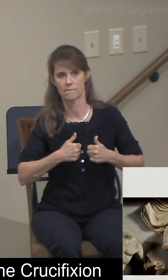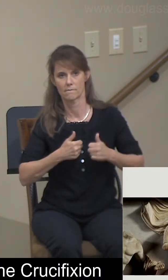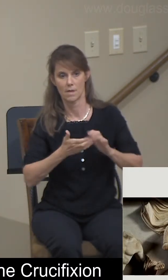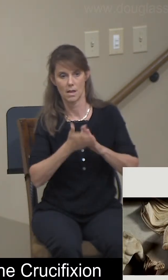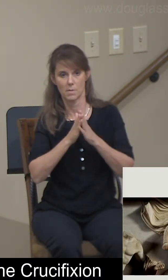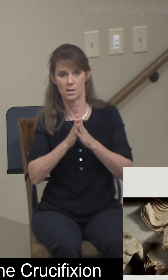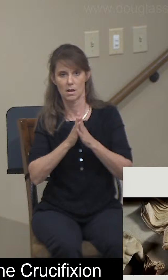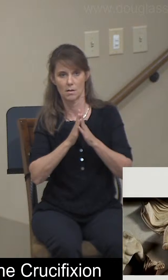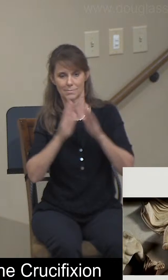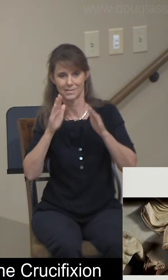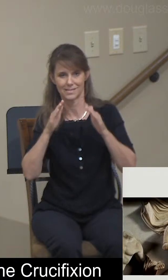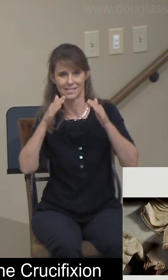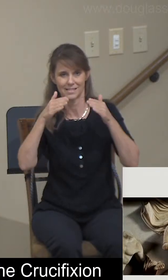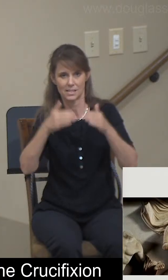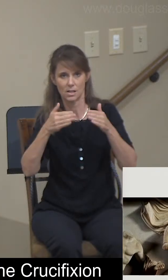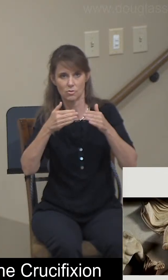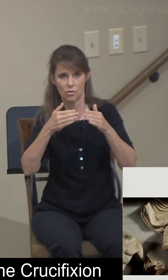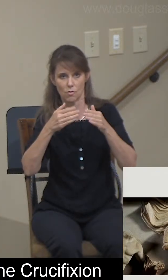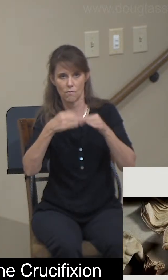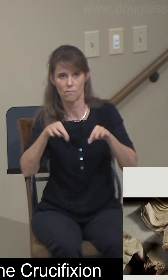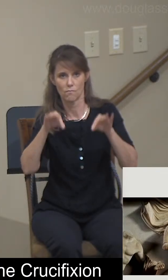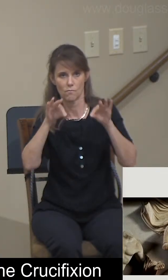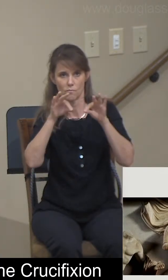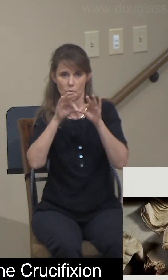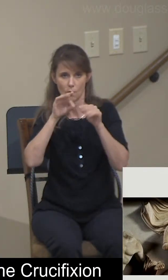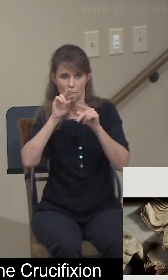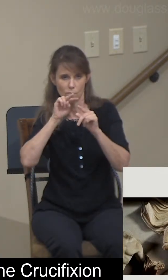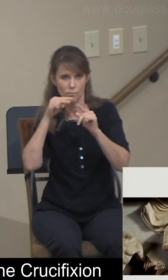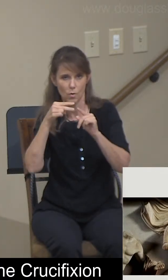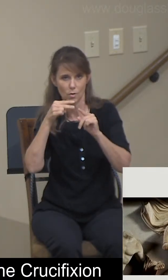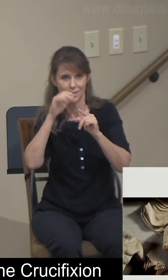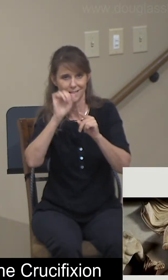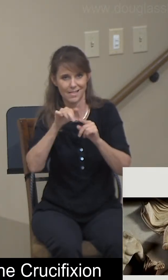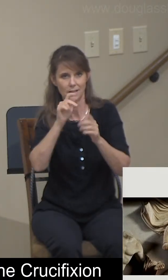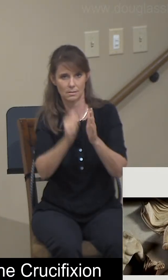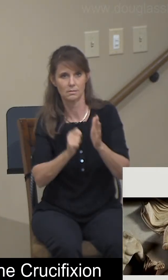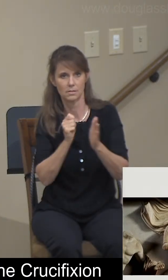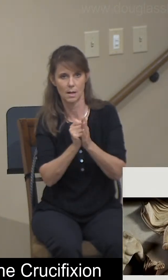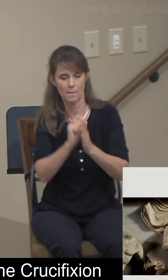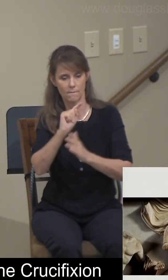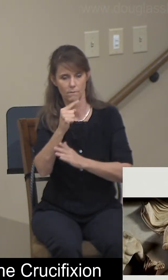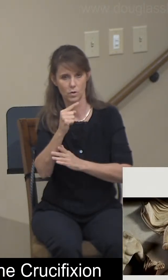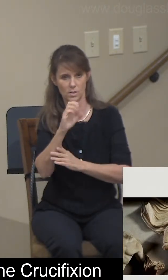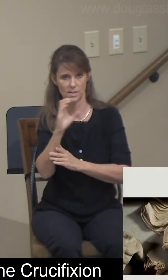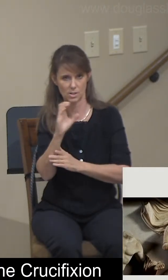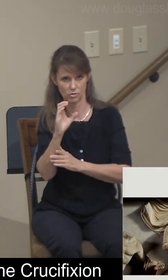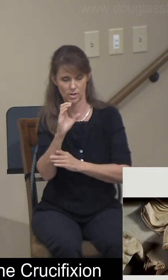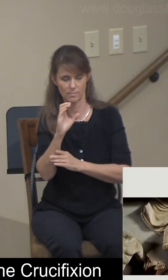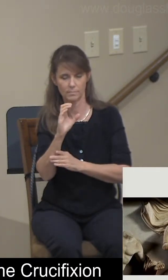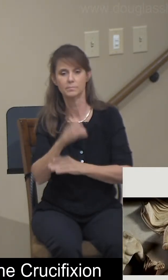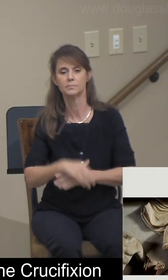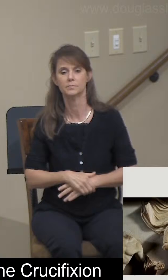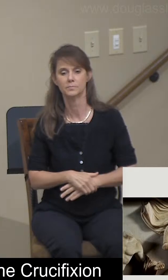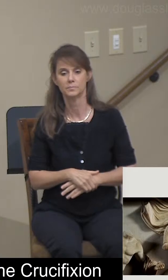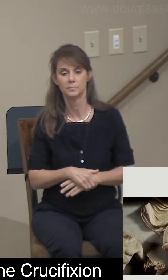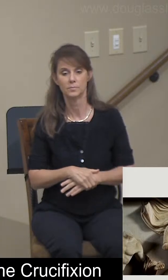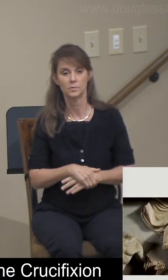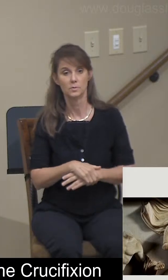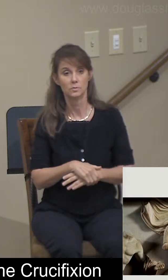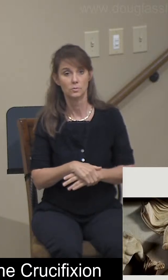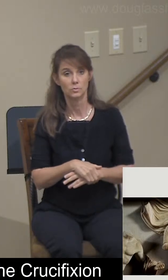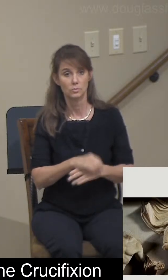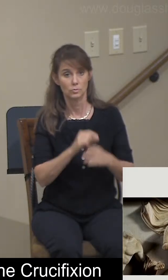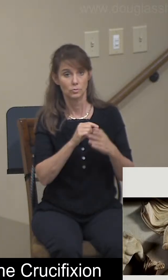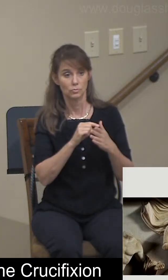critical points of tension for those who live in the first century. So, join me as we begin here in Daniel chapter